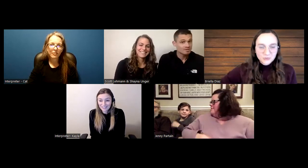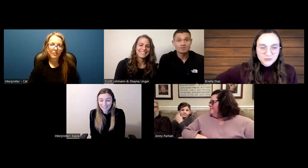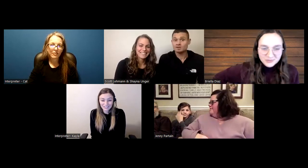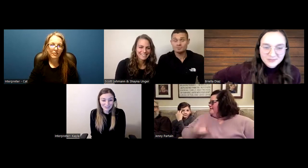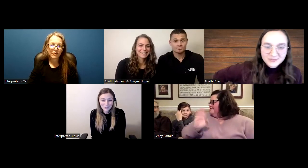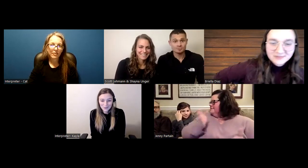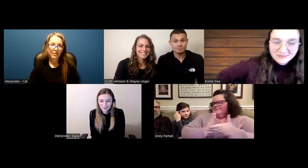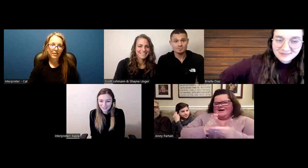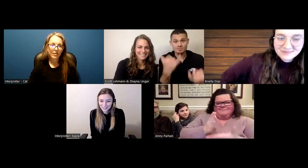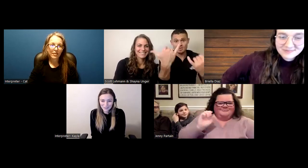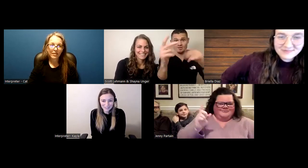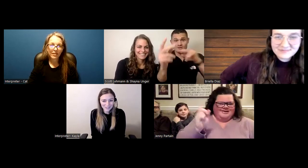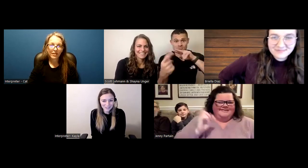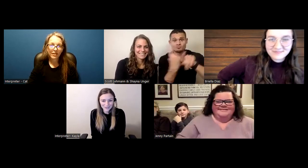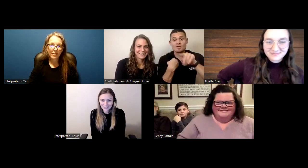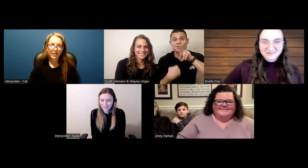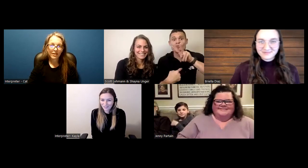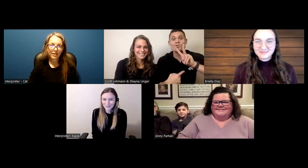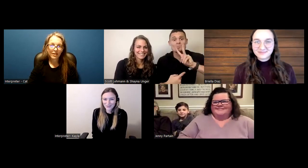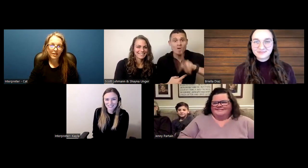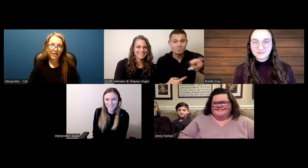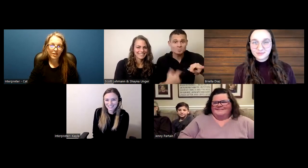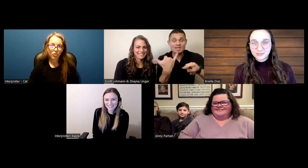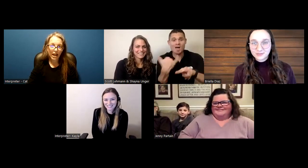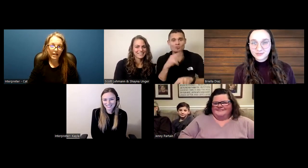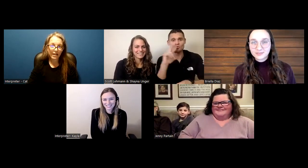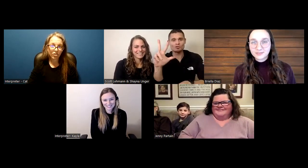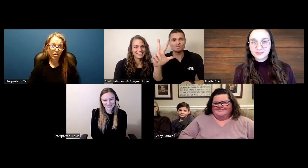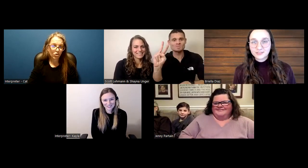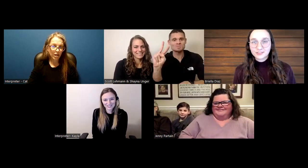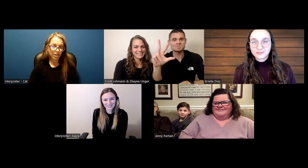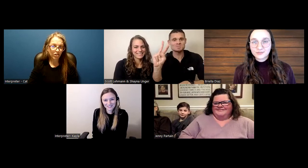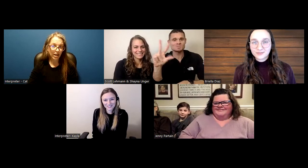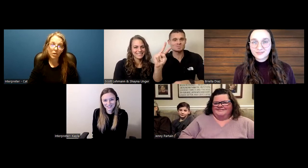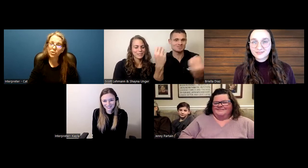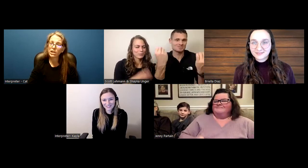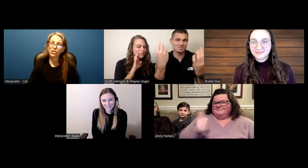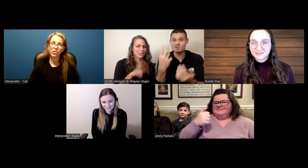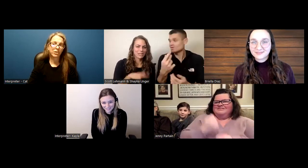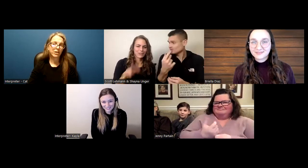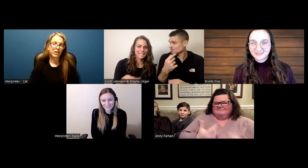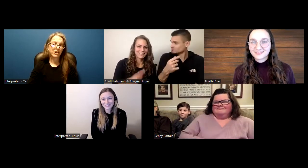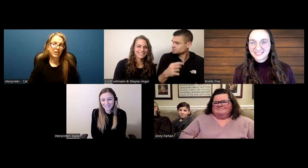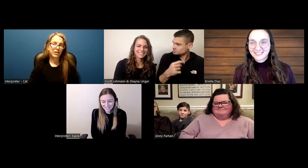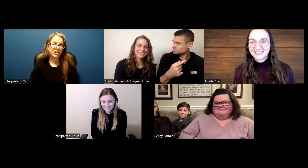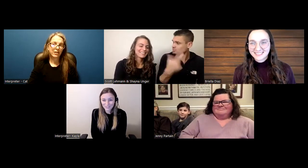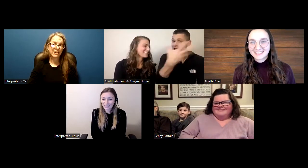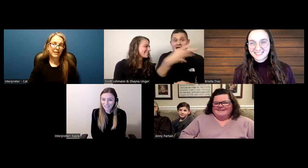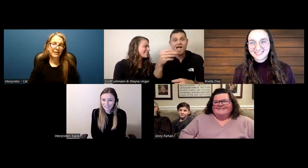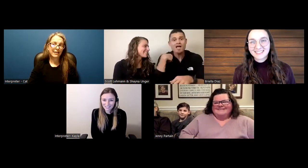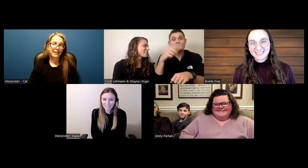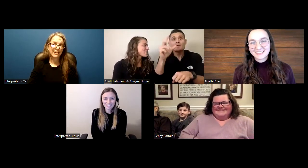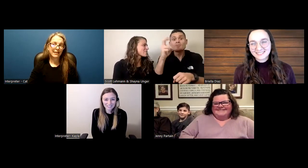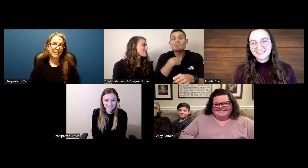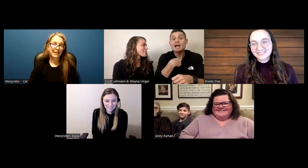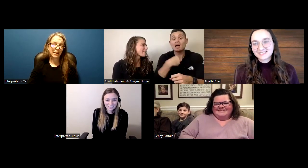Wow. You're never too old, right? You said 22 years old. So you're never too old. Right. So I was 22. Now I'm 32. So 10